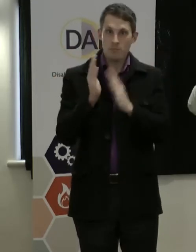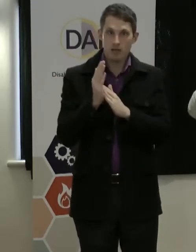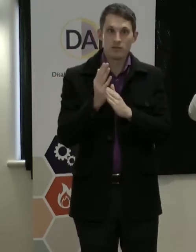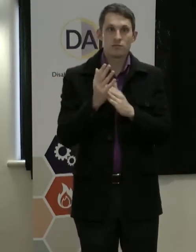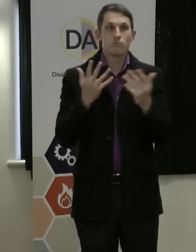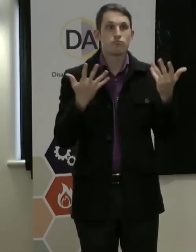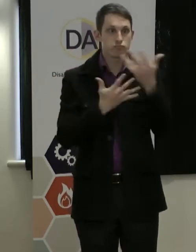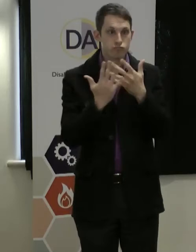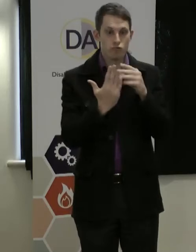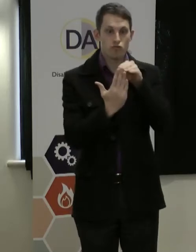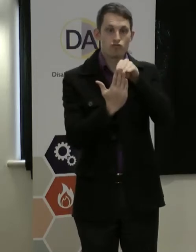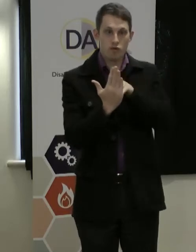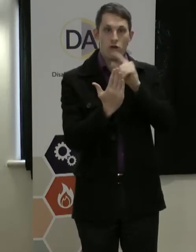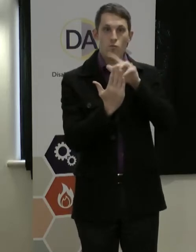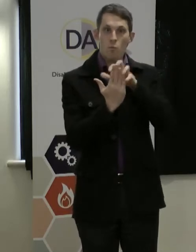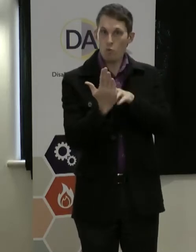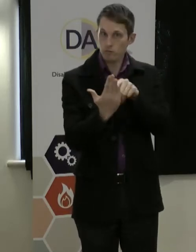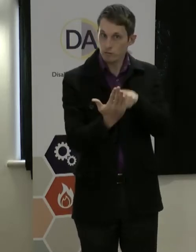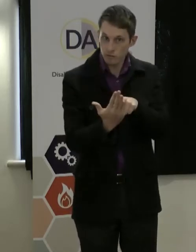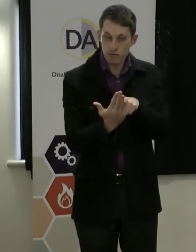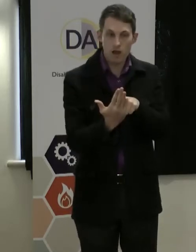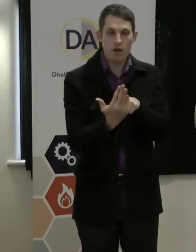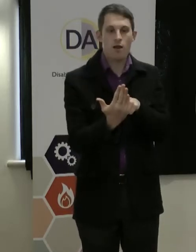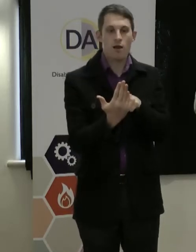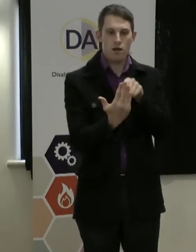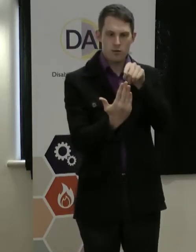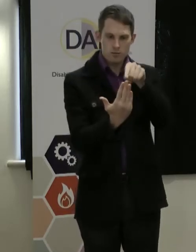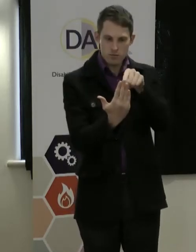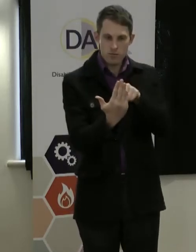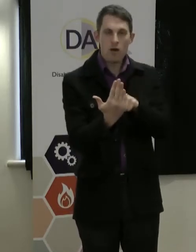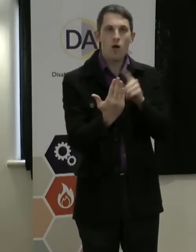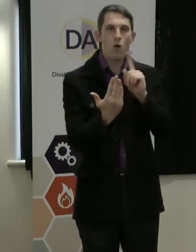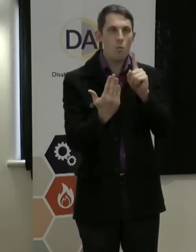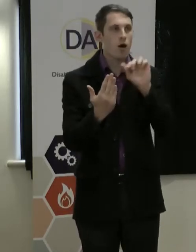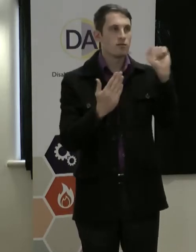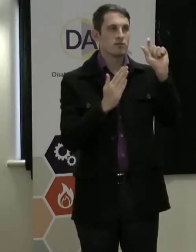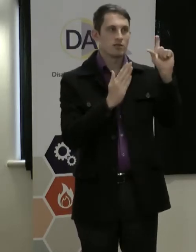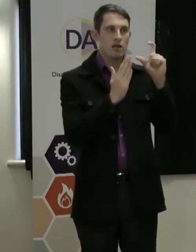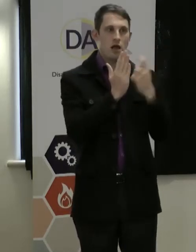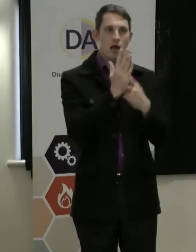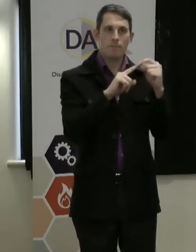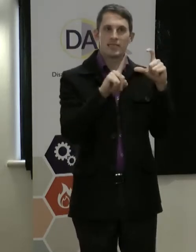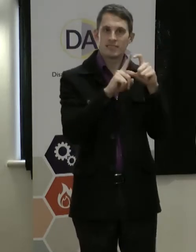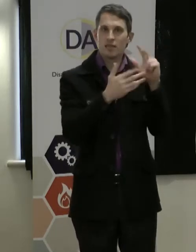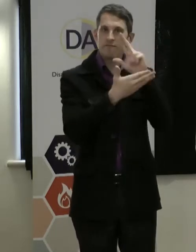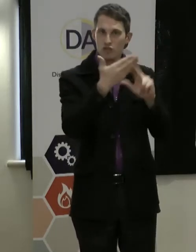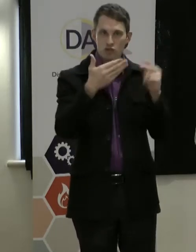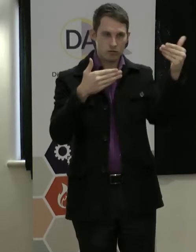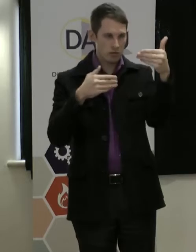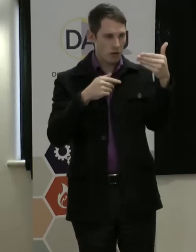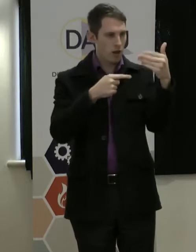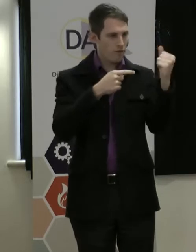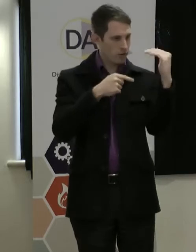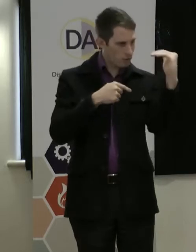a report that looked at the different areas that the CRPD covers